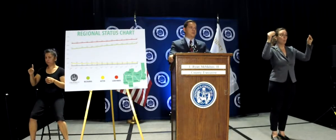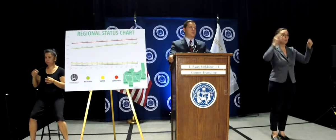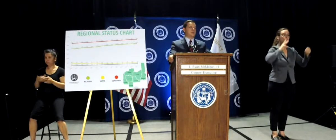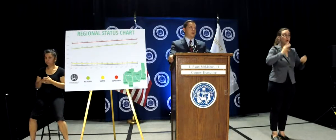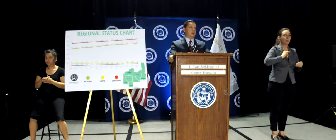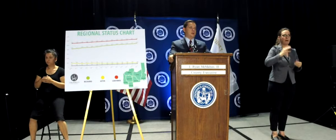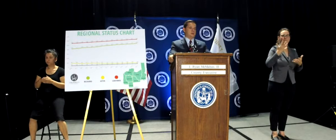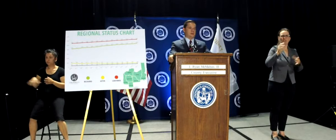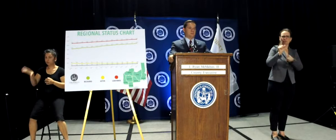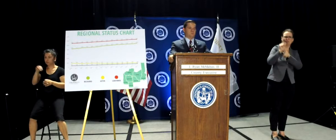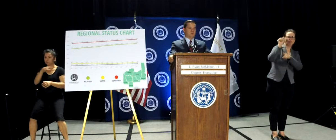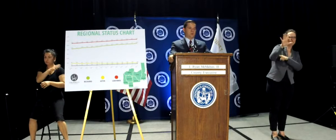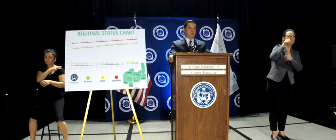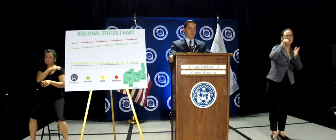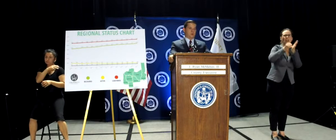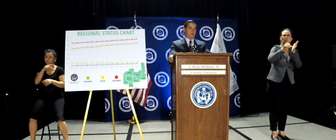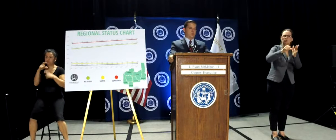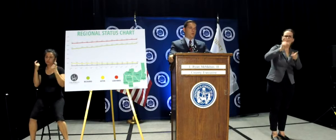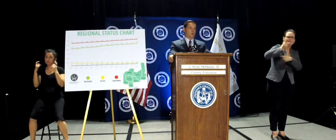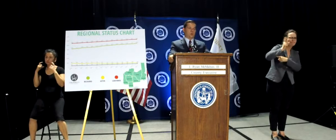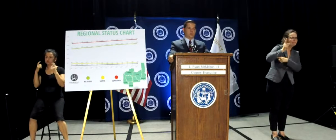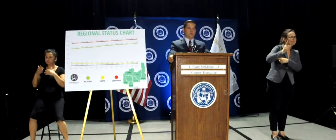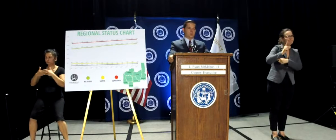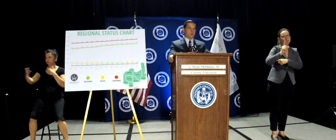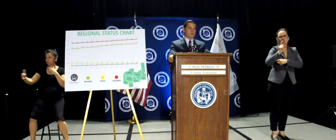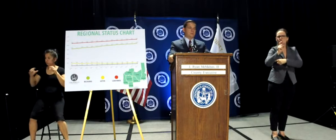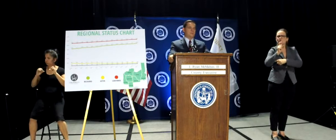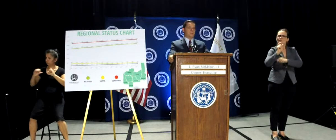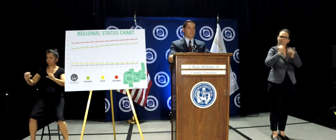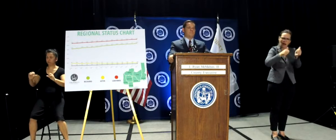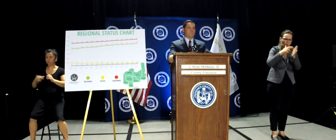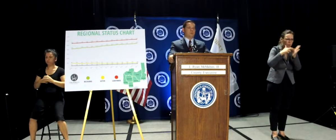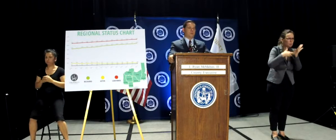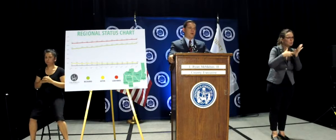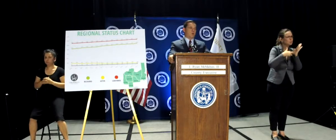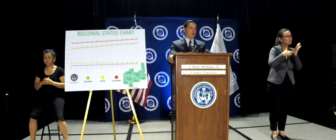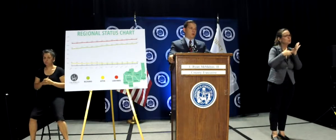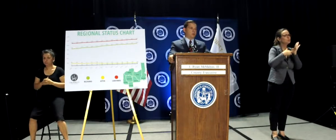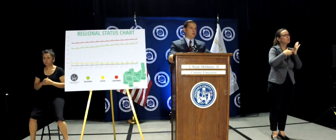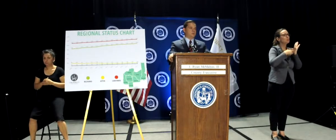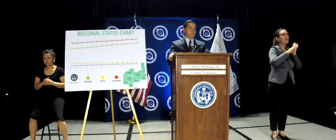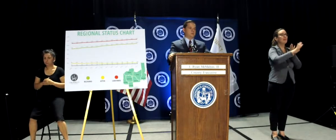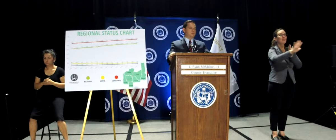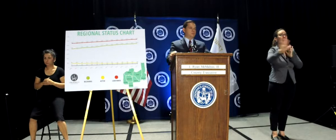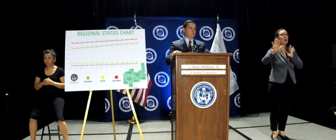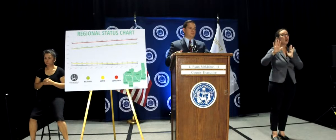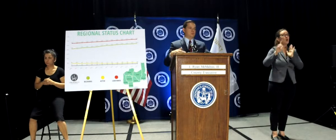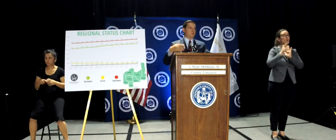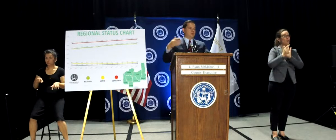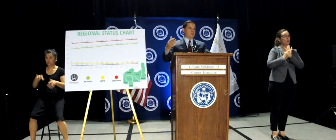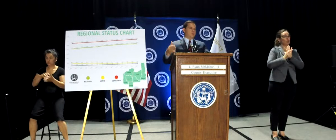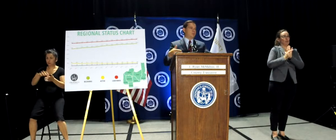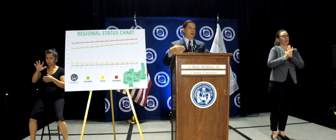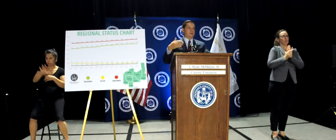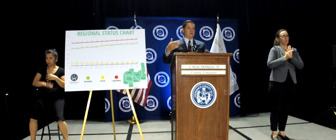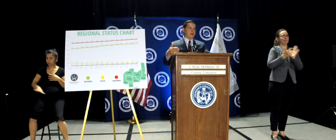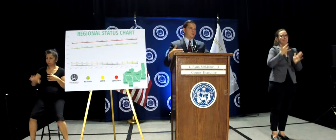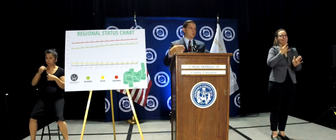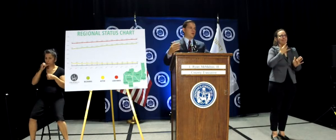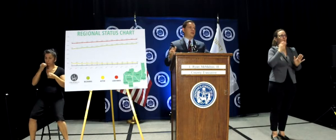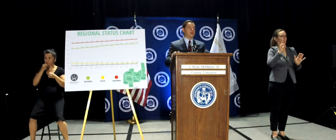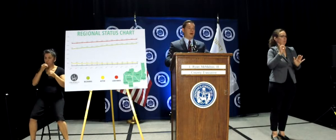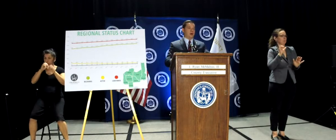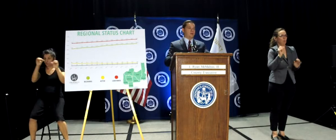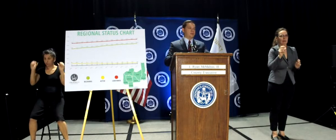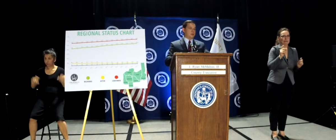compliance. There's other local grocery stores that people thought weren't doing the compliance for